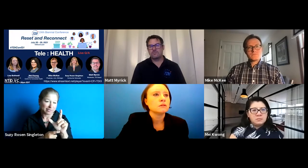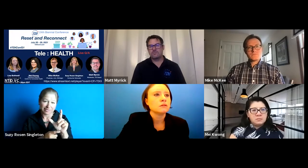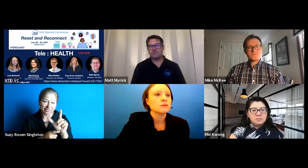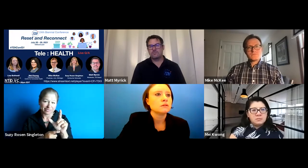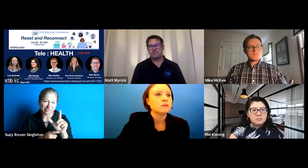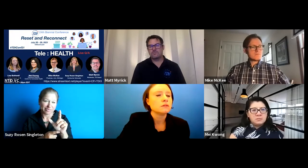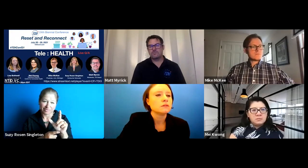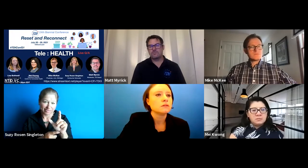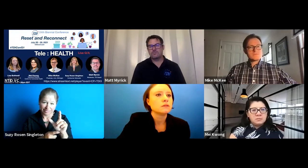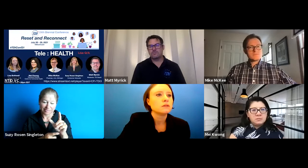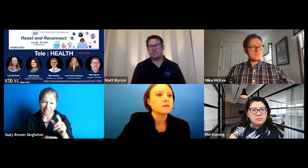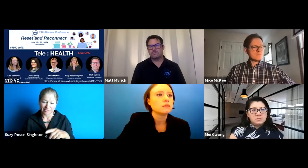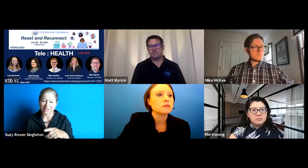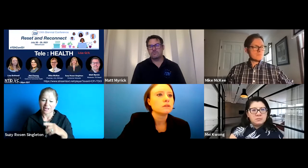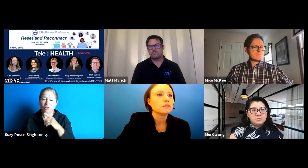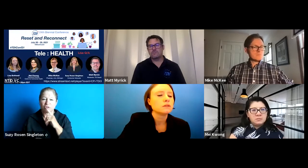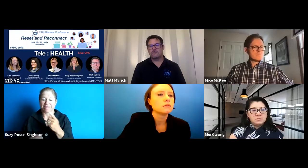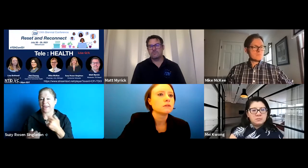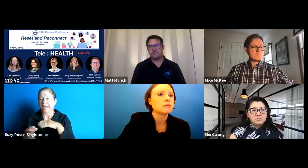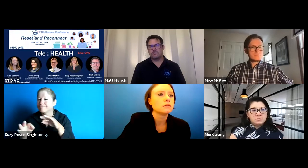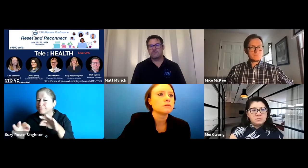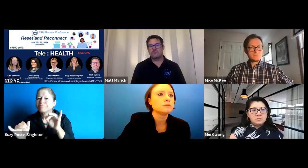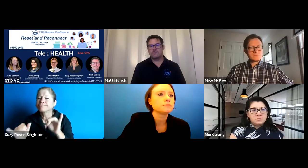and contracting with Amwell.